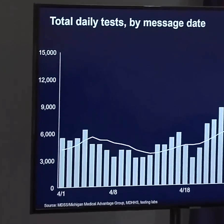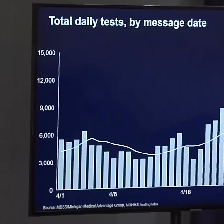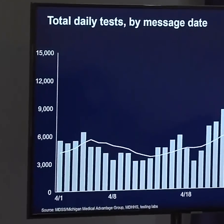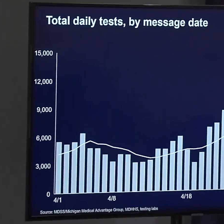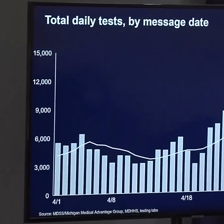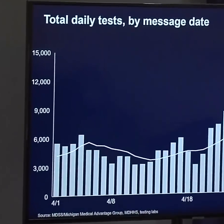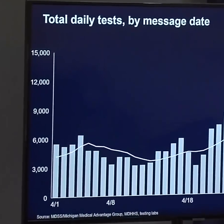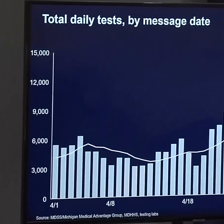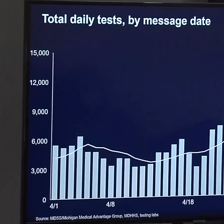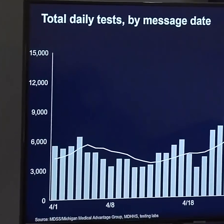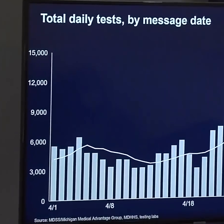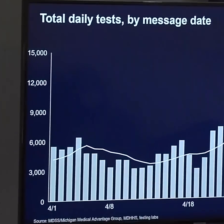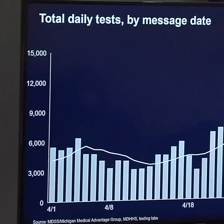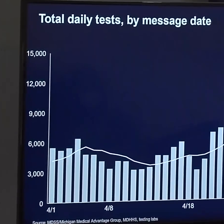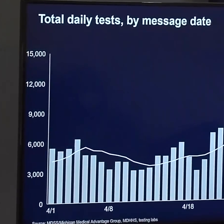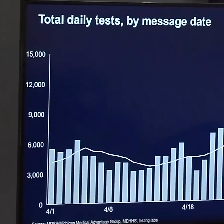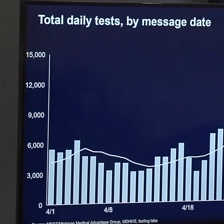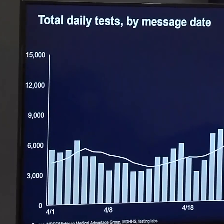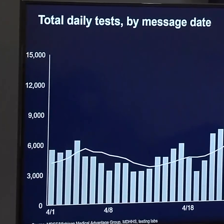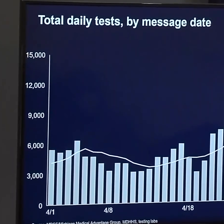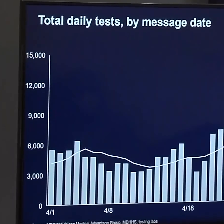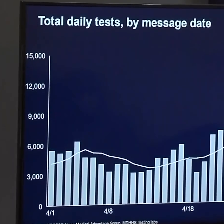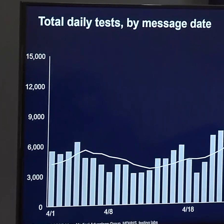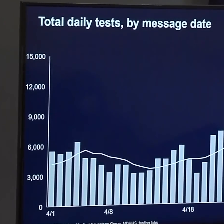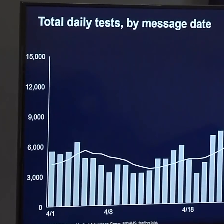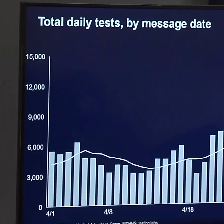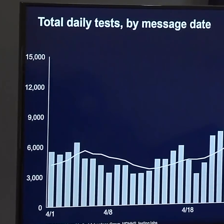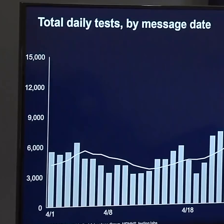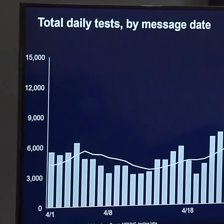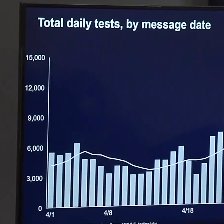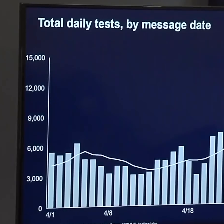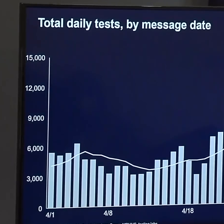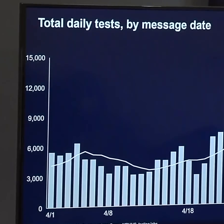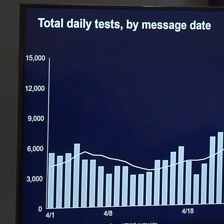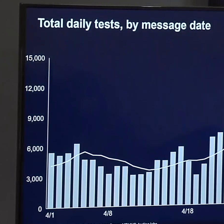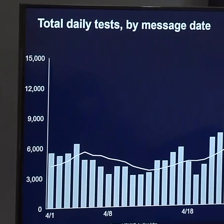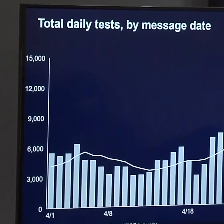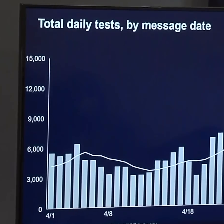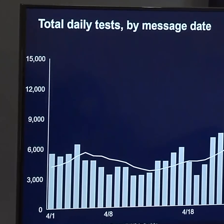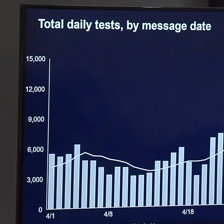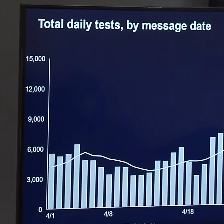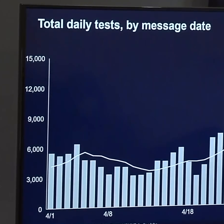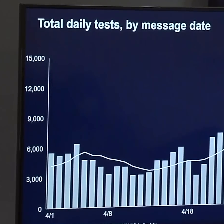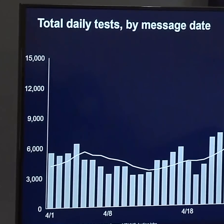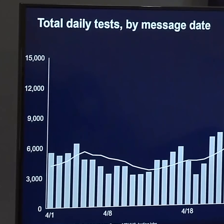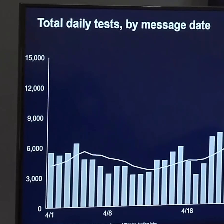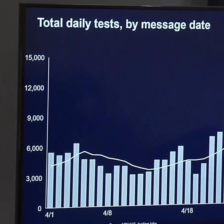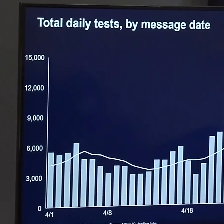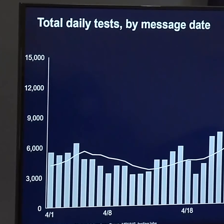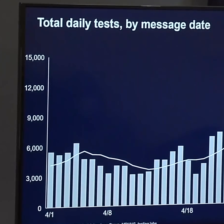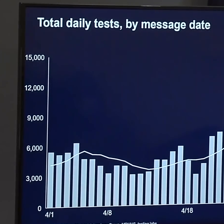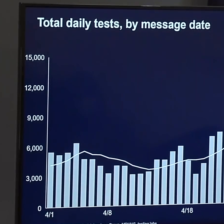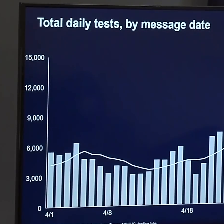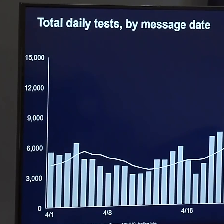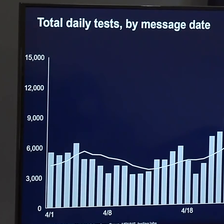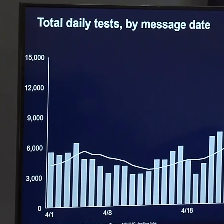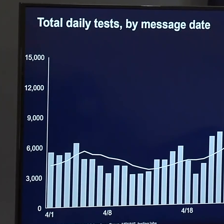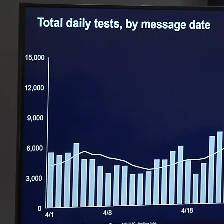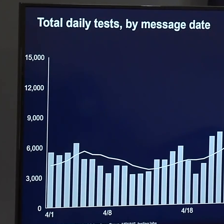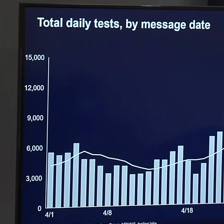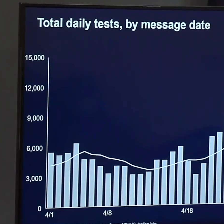our next goal over the next 30 days, as the governor indicated, is 30,000 tests per day. I believe we will achieve our